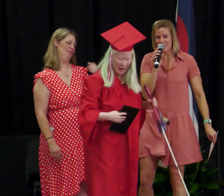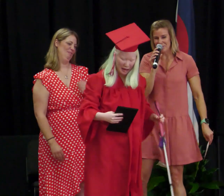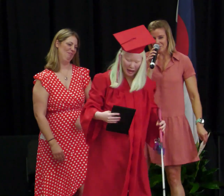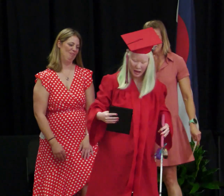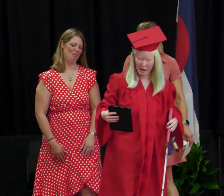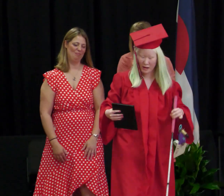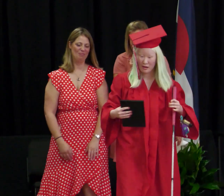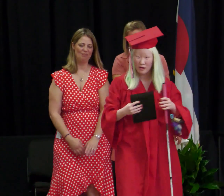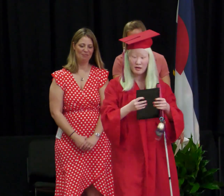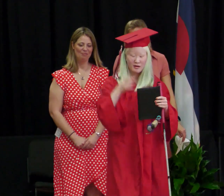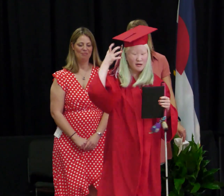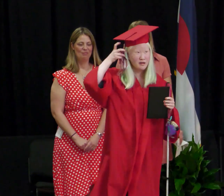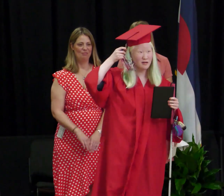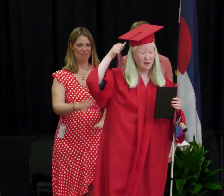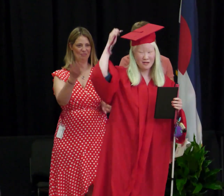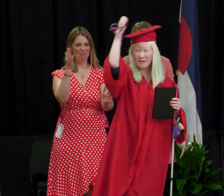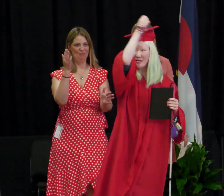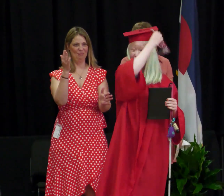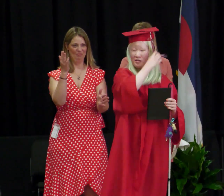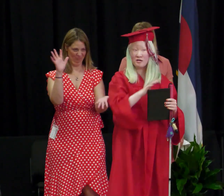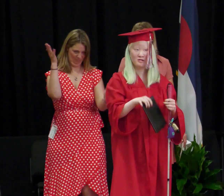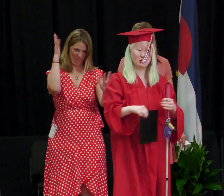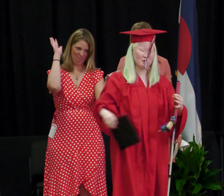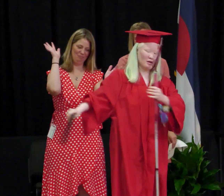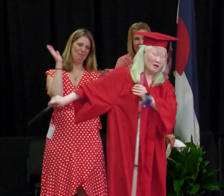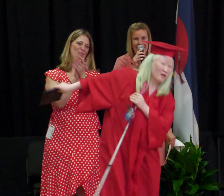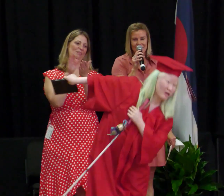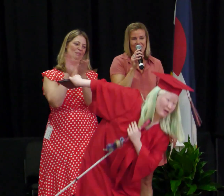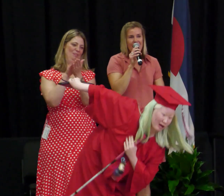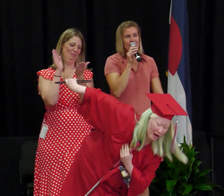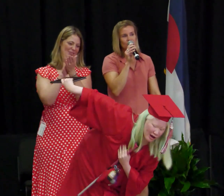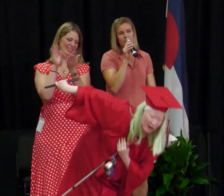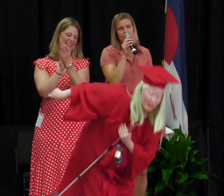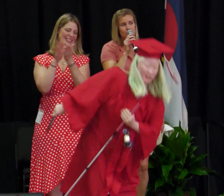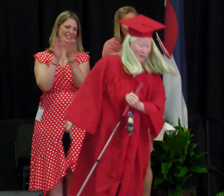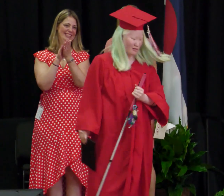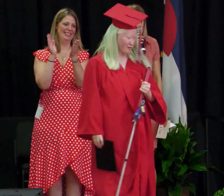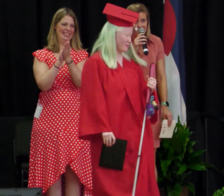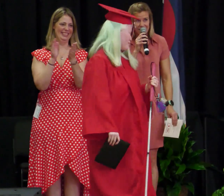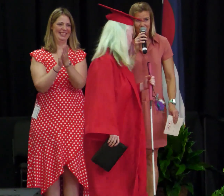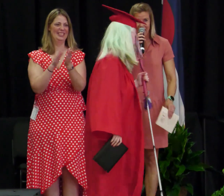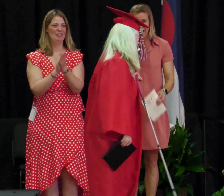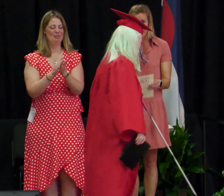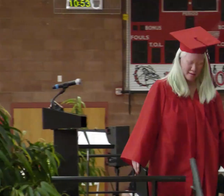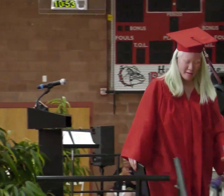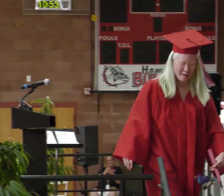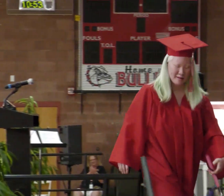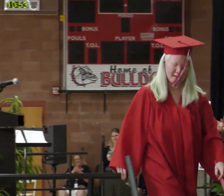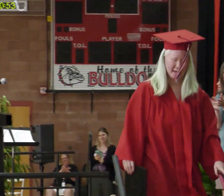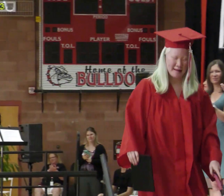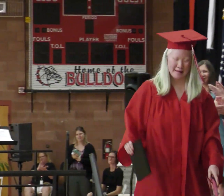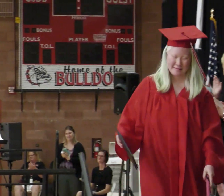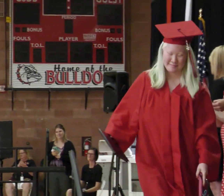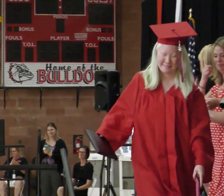She's coming up to the front Corner of the stage Tassel from right to left And she's bowing to the crowd